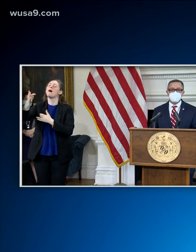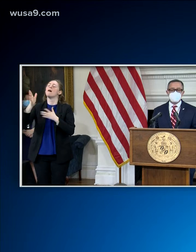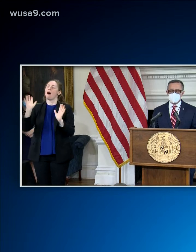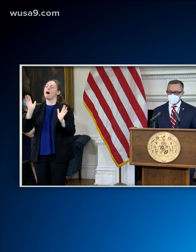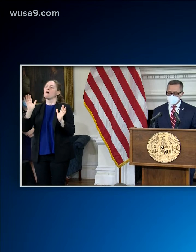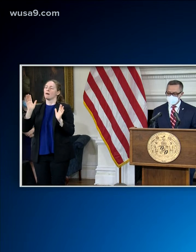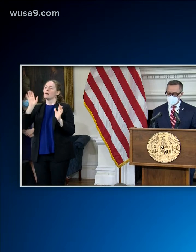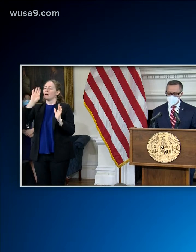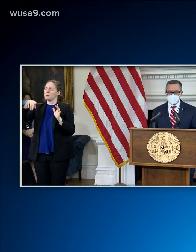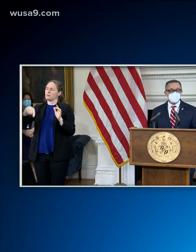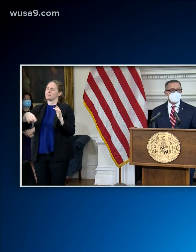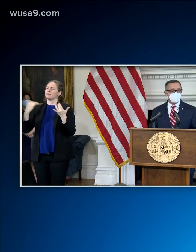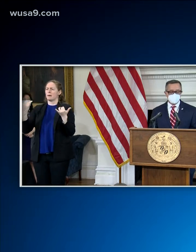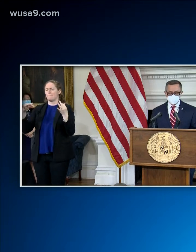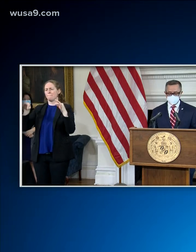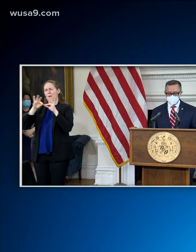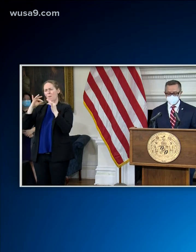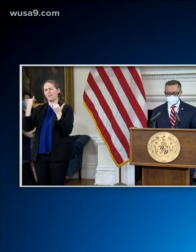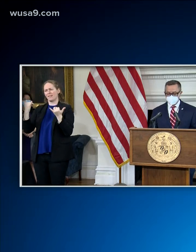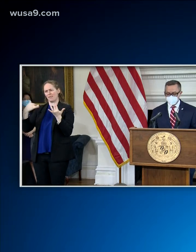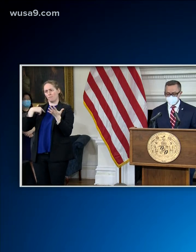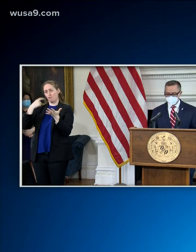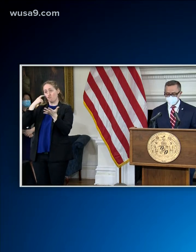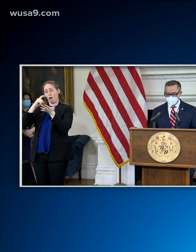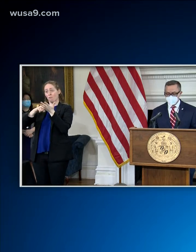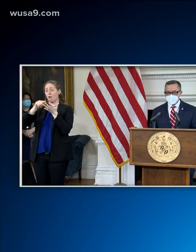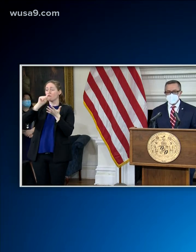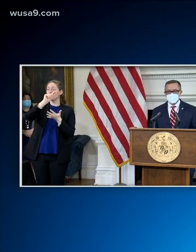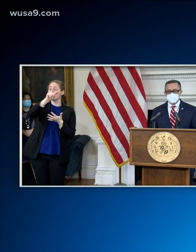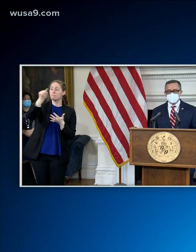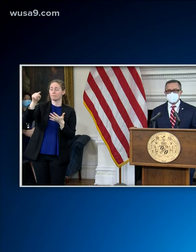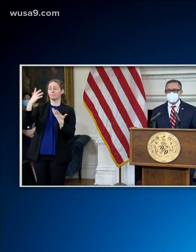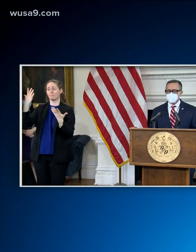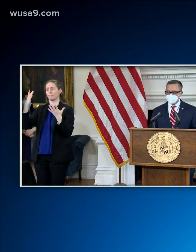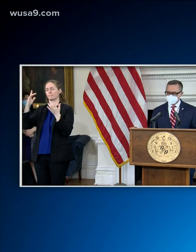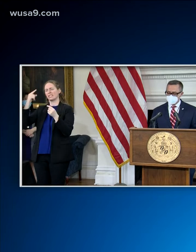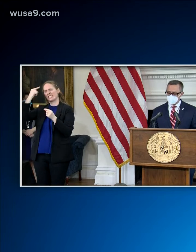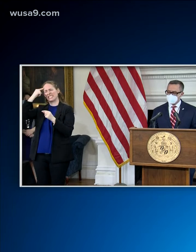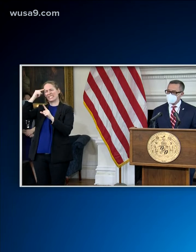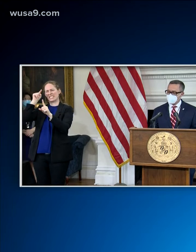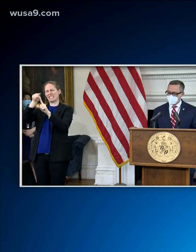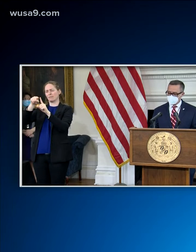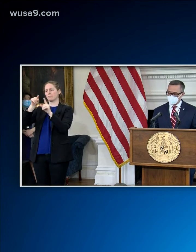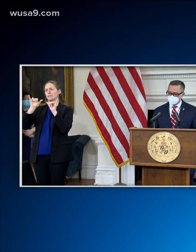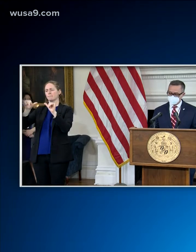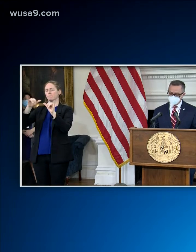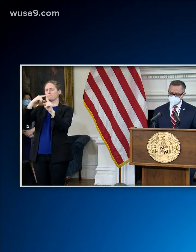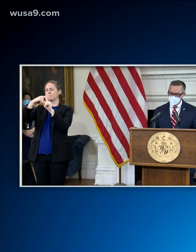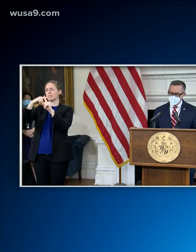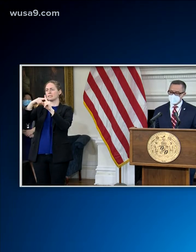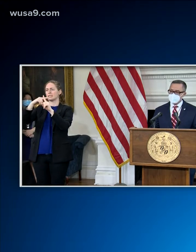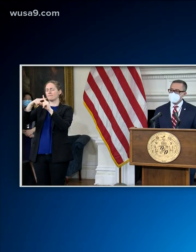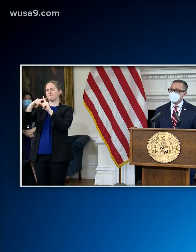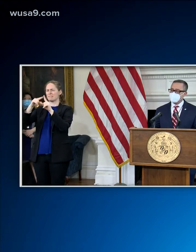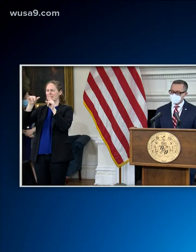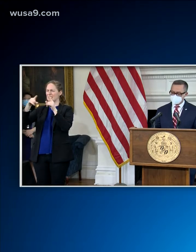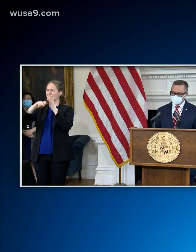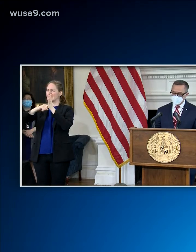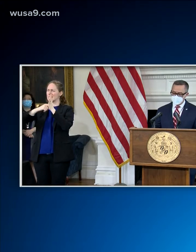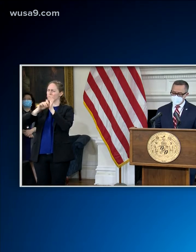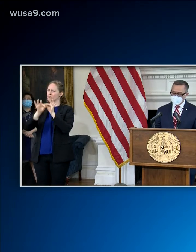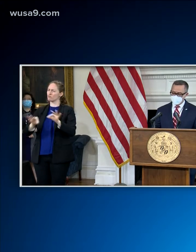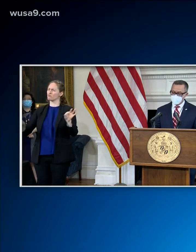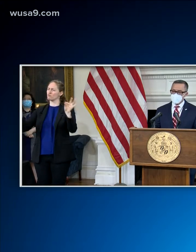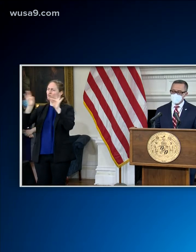now feeling a degree of optimism and hope. This is the direct result of two factors: the